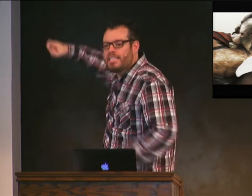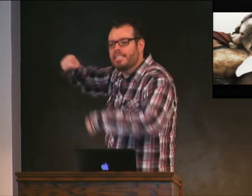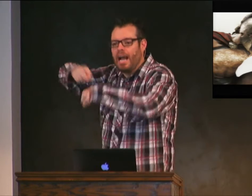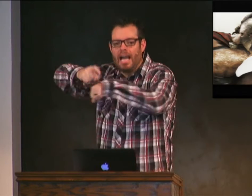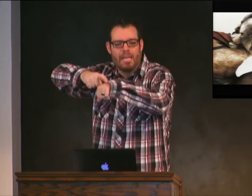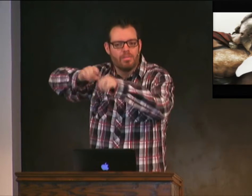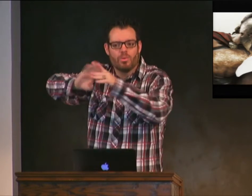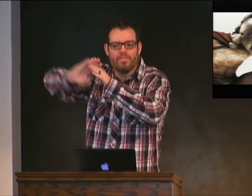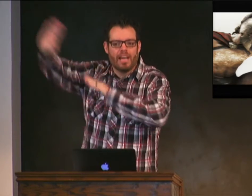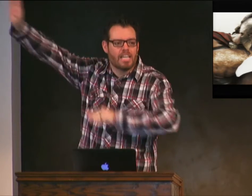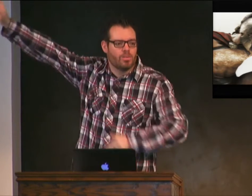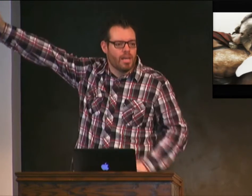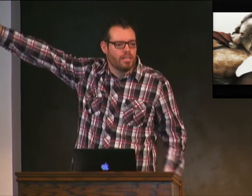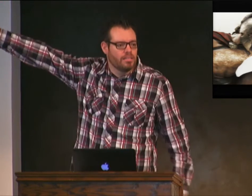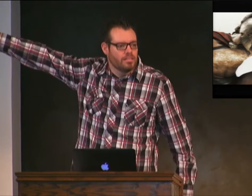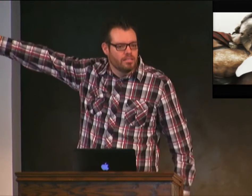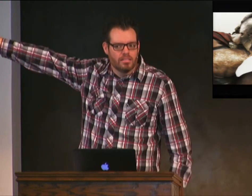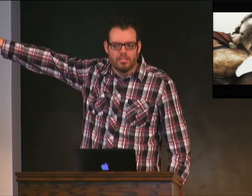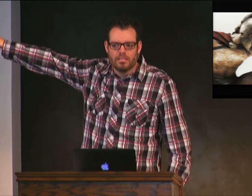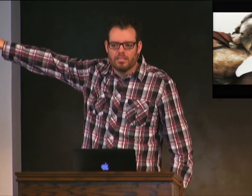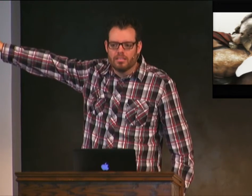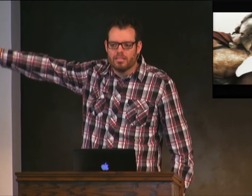And they need time to evacuate.